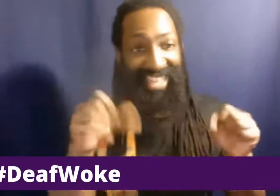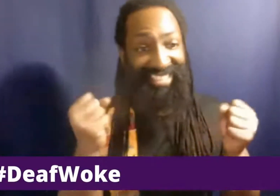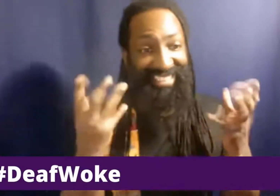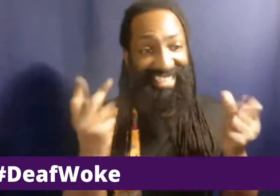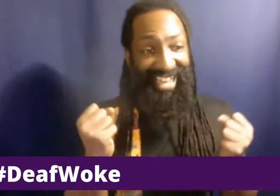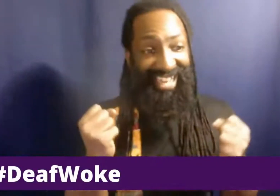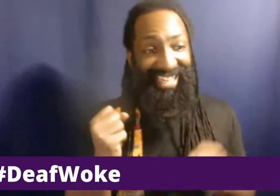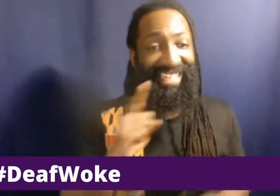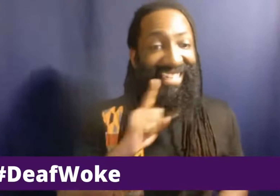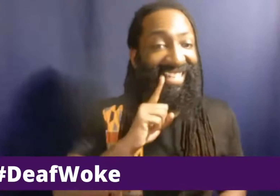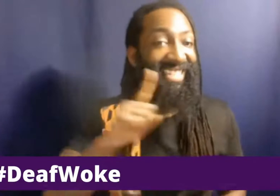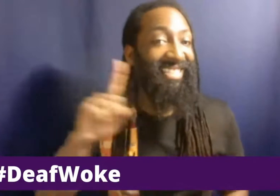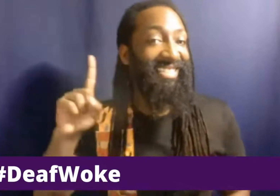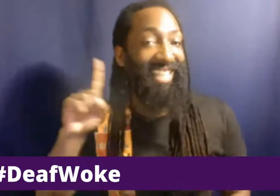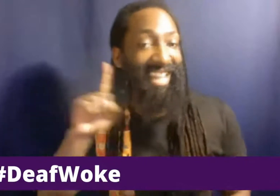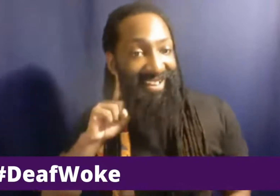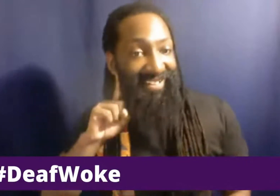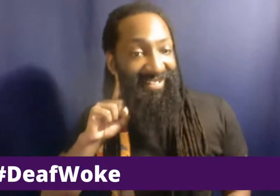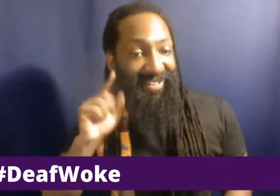And that's the time.